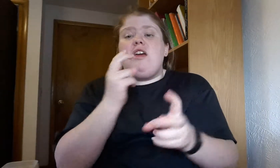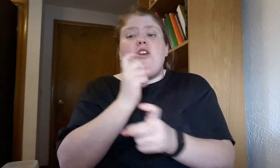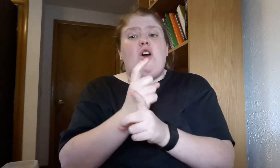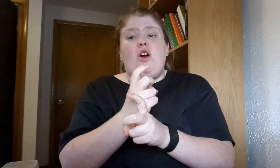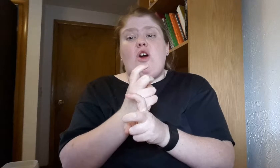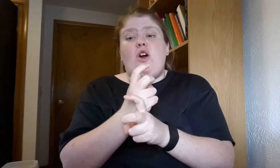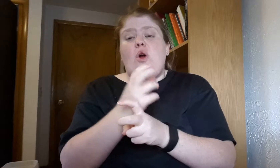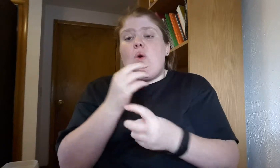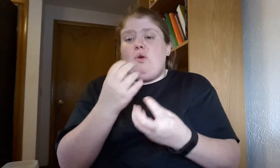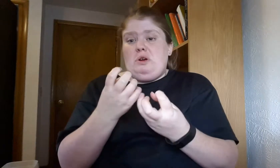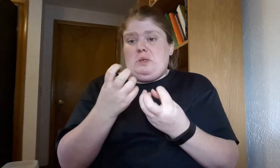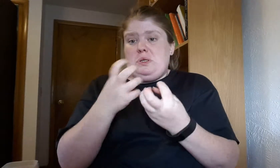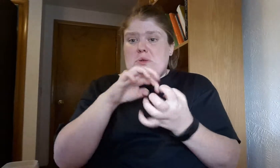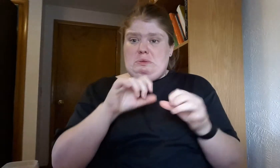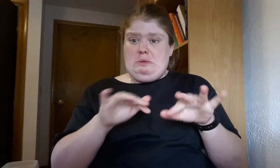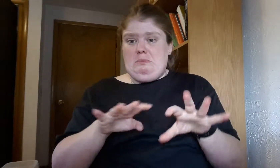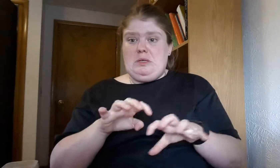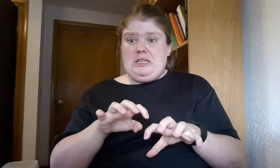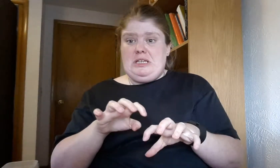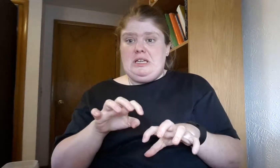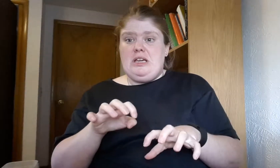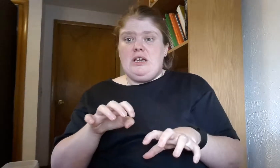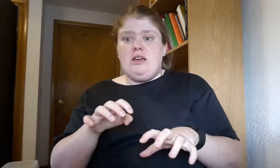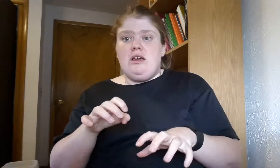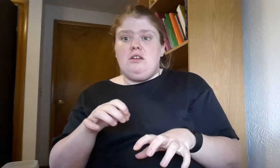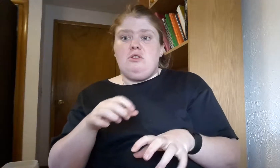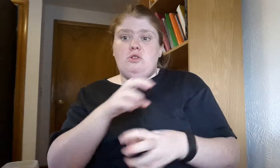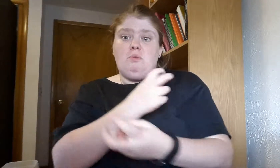or crumbly, the bones in your body are different.